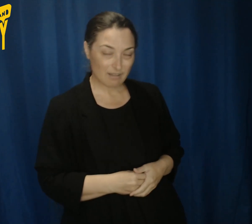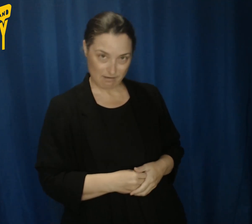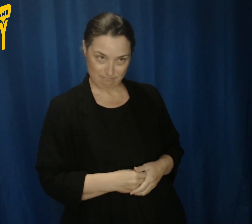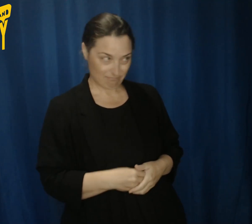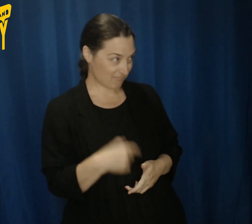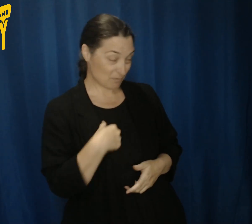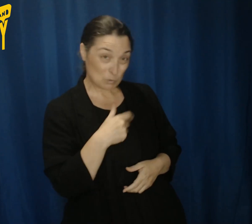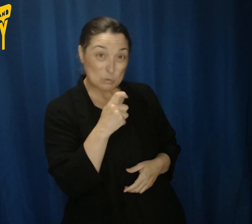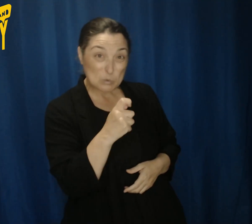be